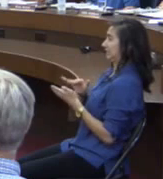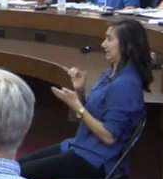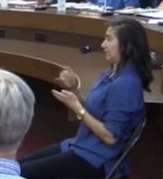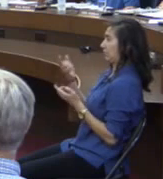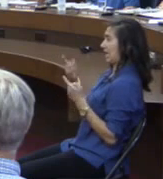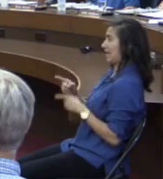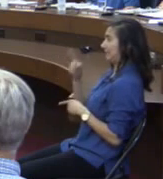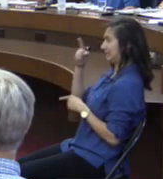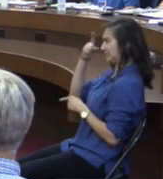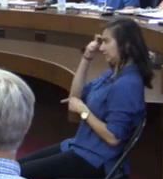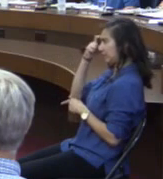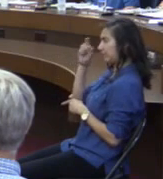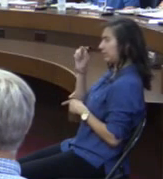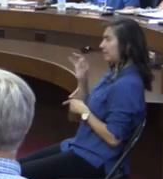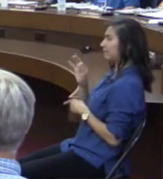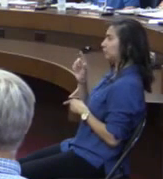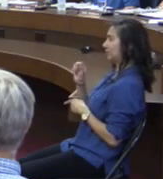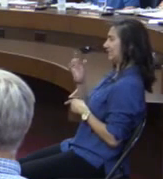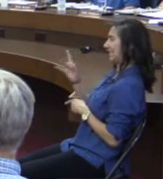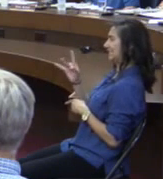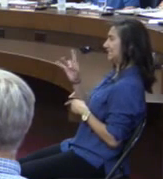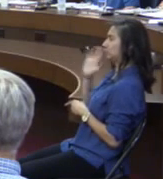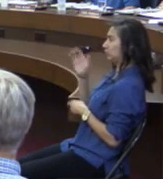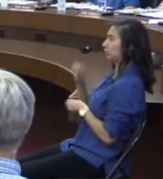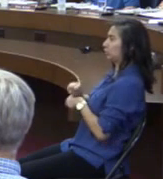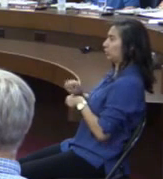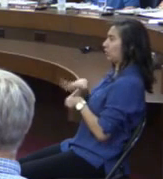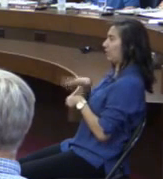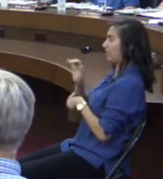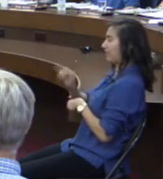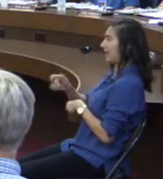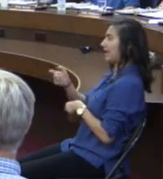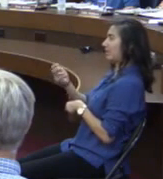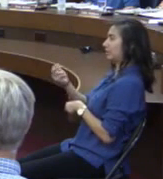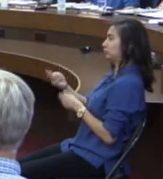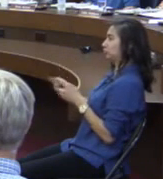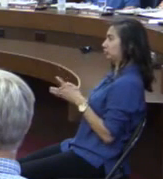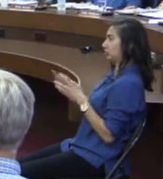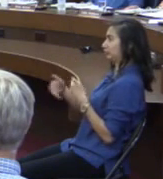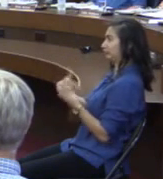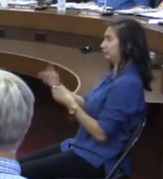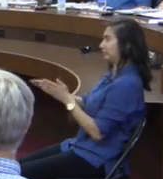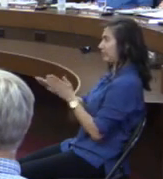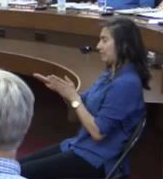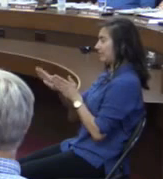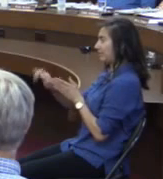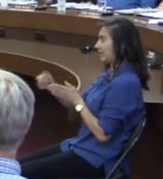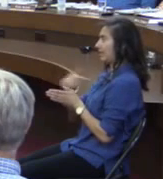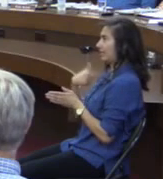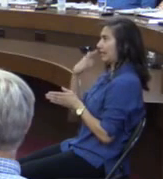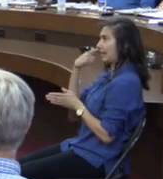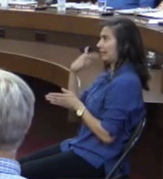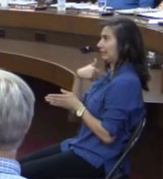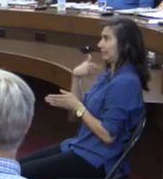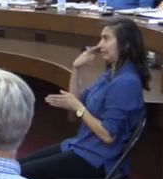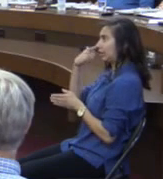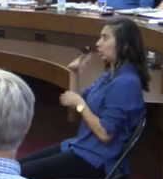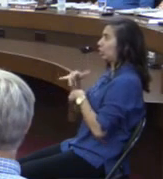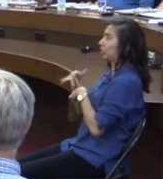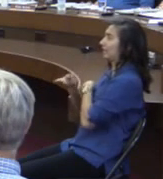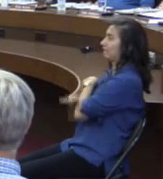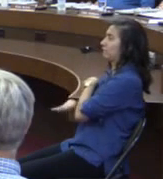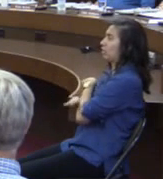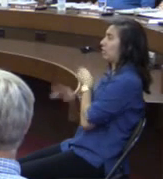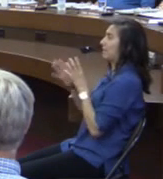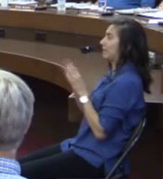of 2018. So we're going to be working on that and getting that underway, and I would expect at an early fall meeting we'll present you